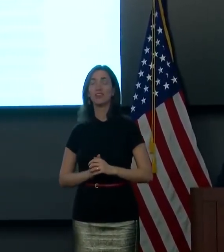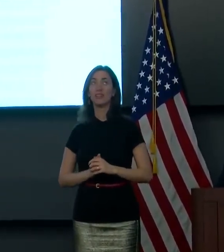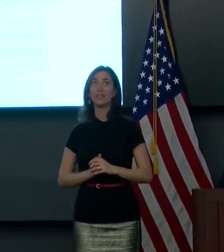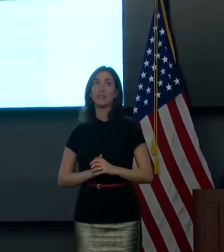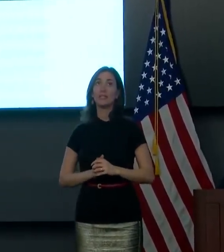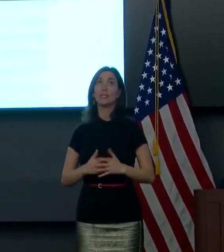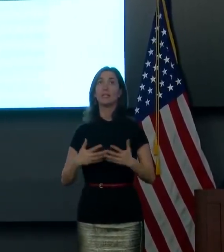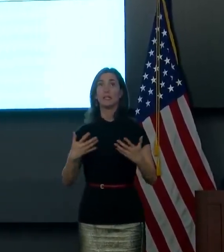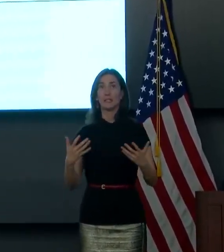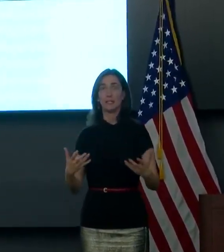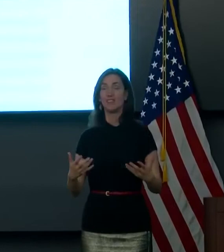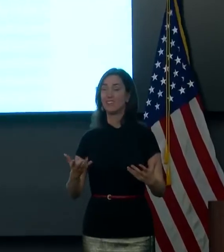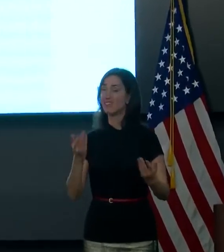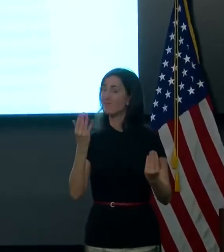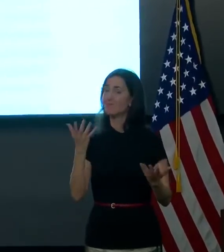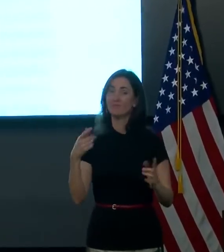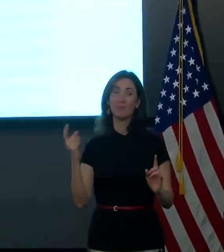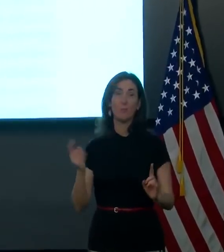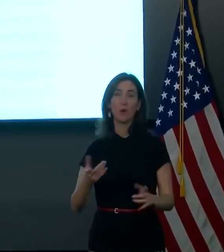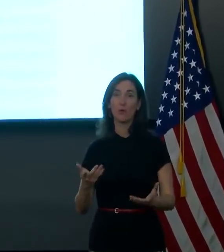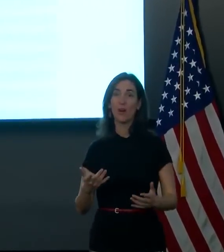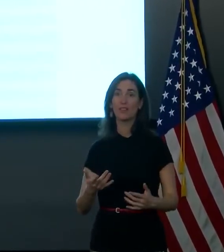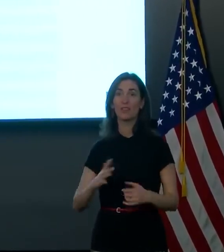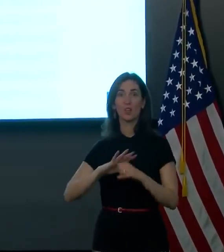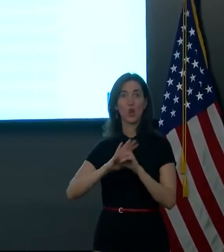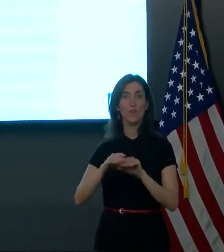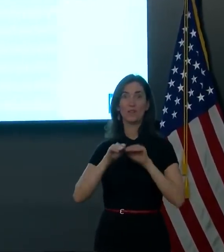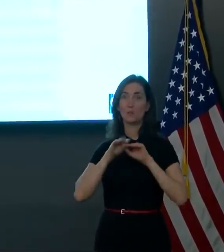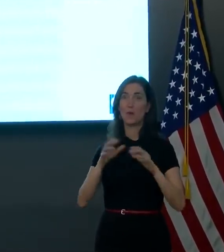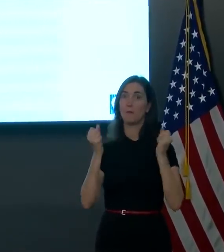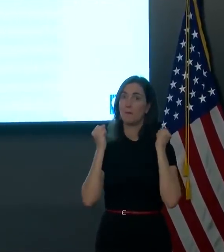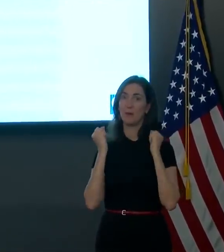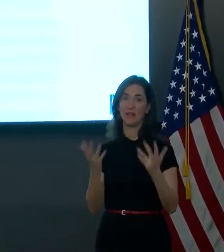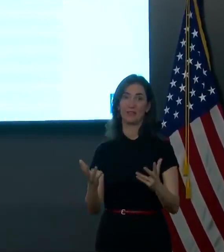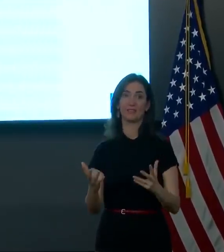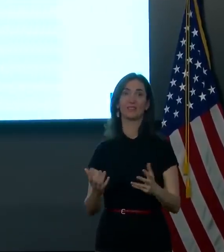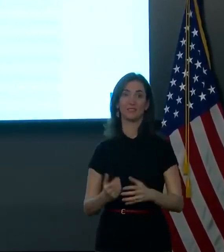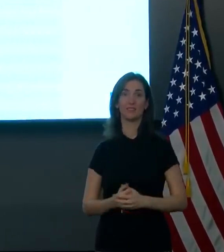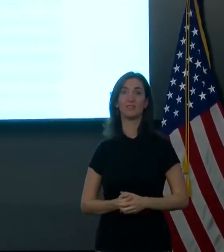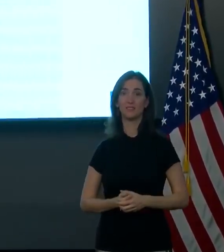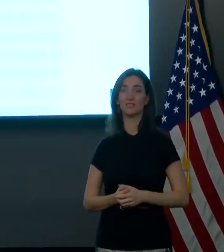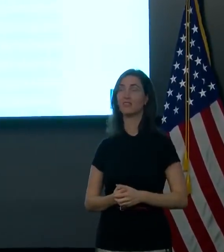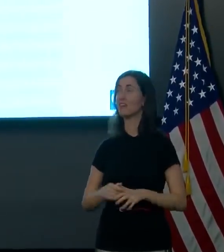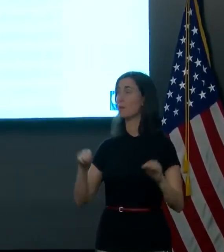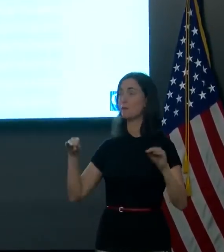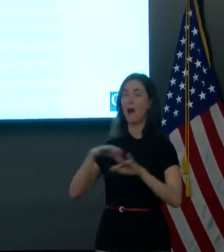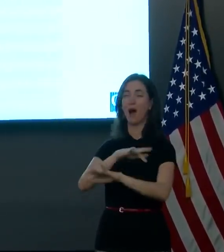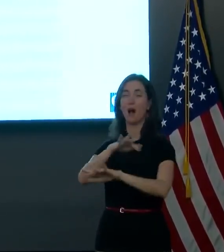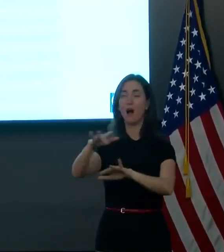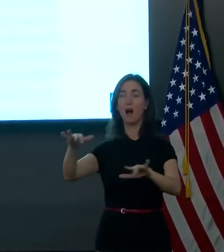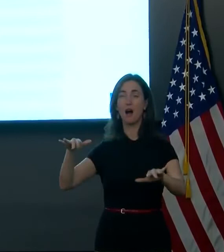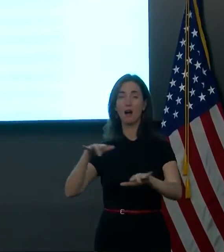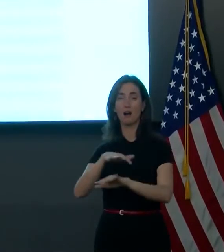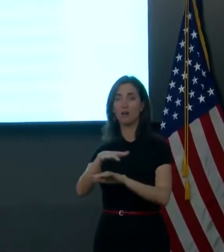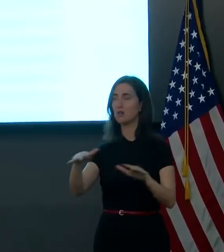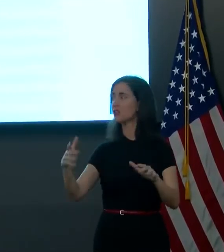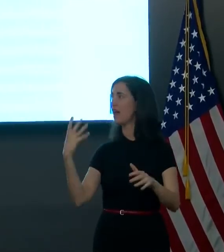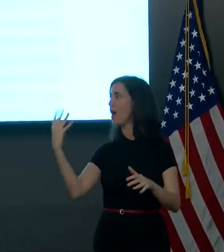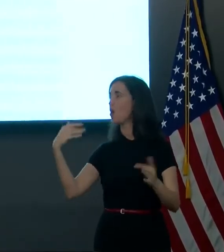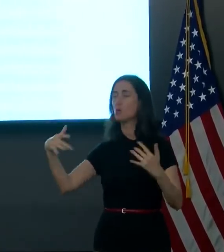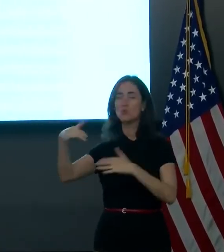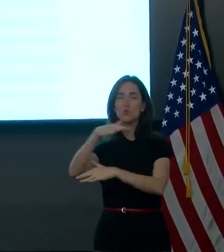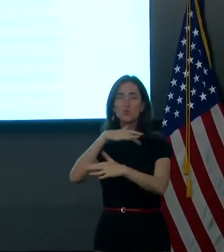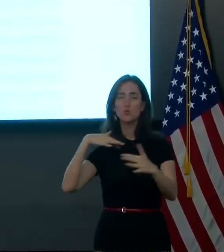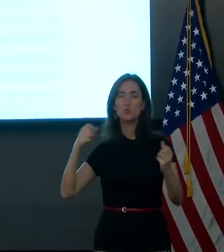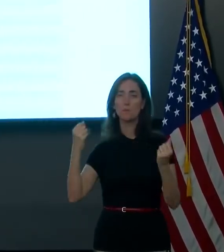there just remains a ton of COVID out there. And when you have this much COVID out there, it remains just as infectious as it always is